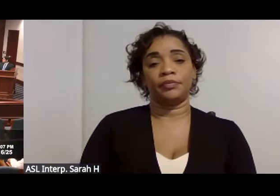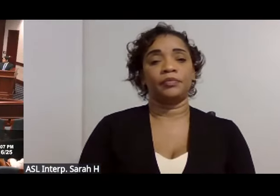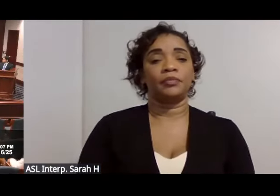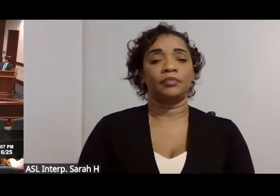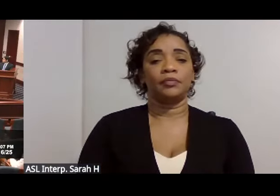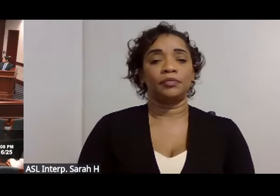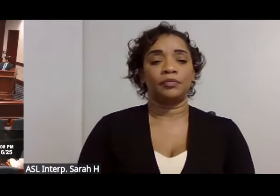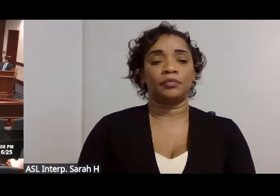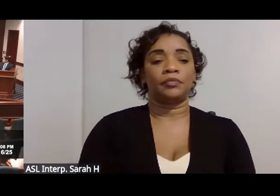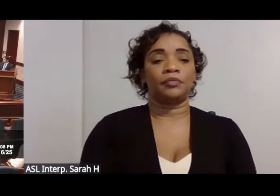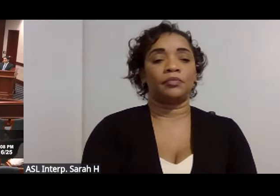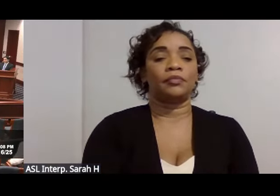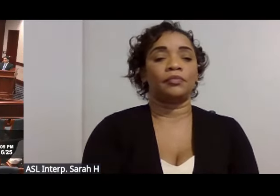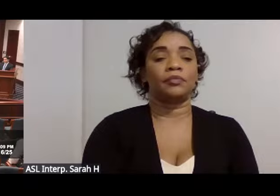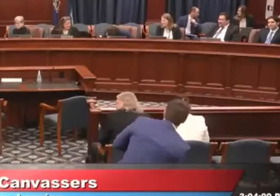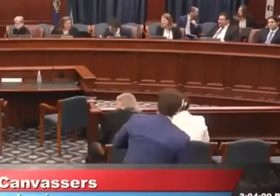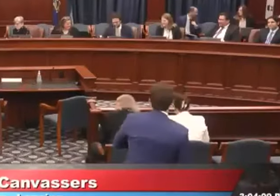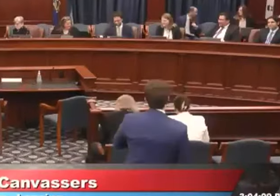It's my bathroom.